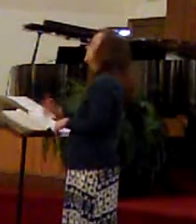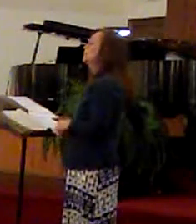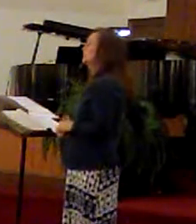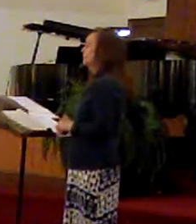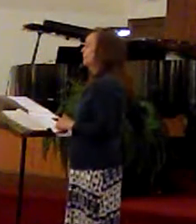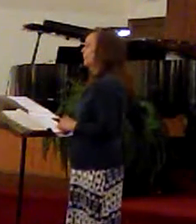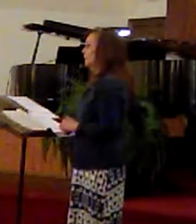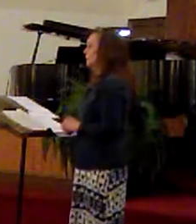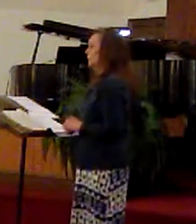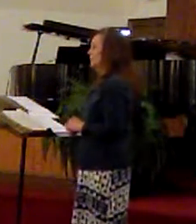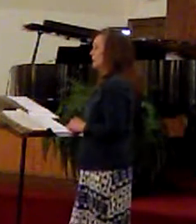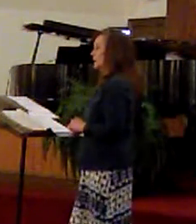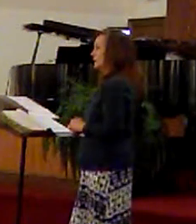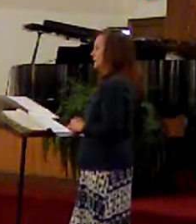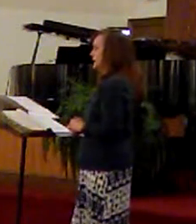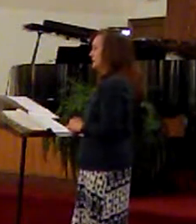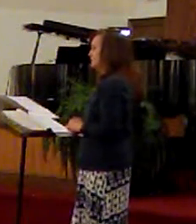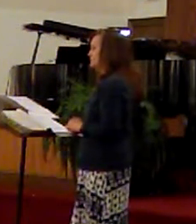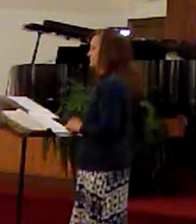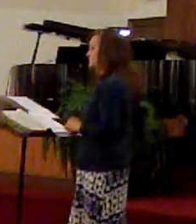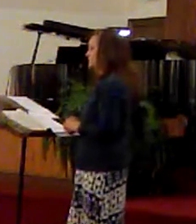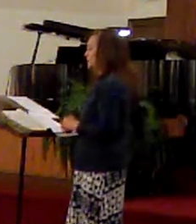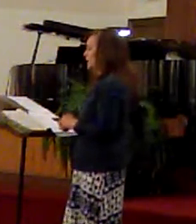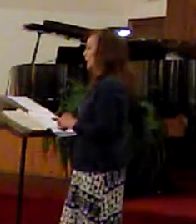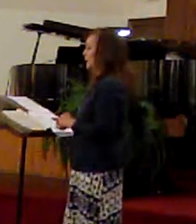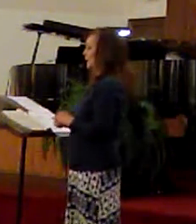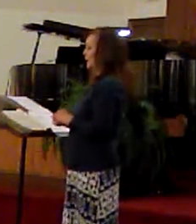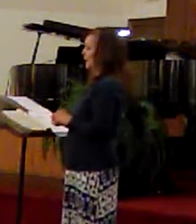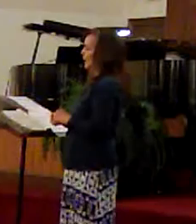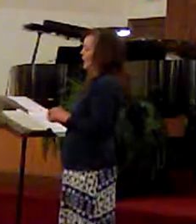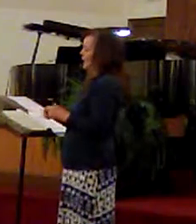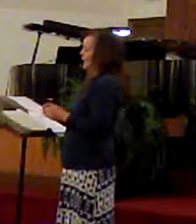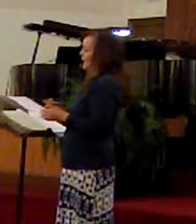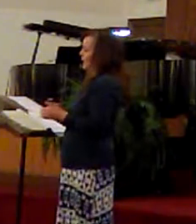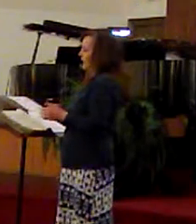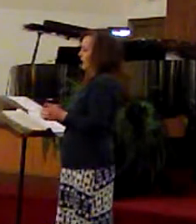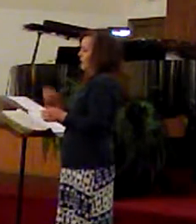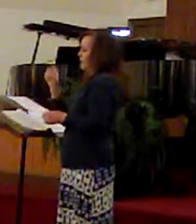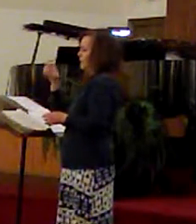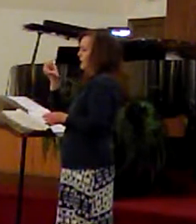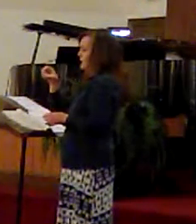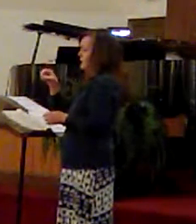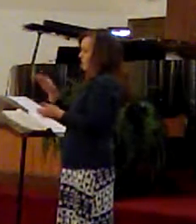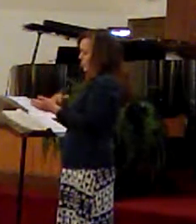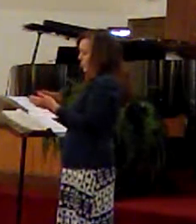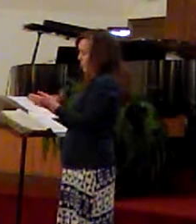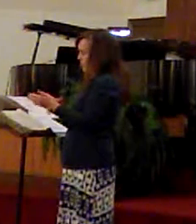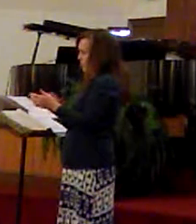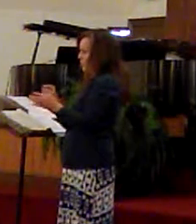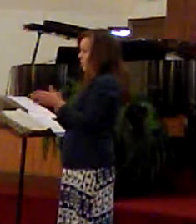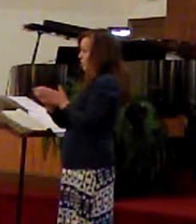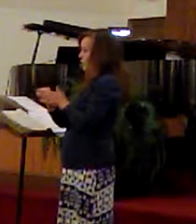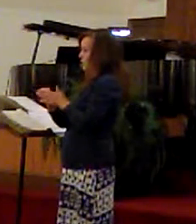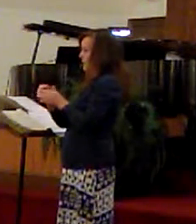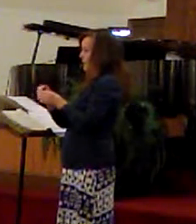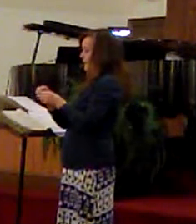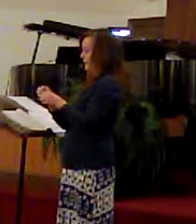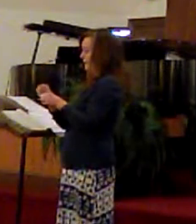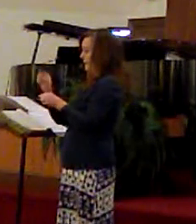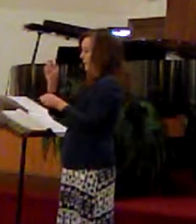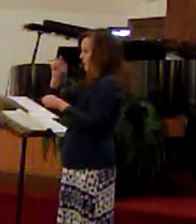can't get context from one verse. You need to read verses before it and after it to truly get the context of what